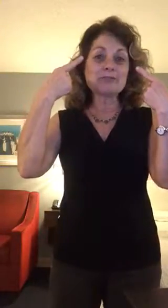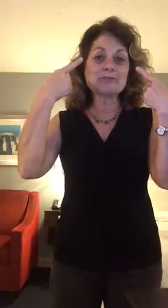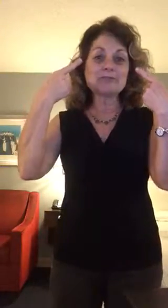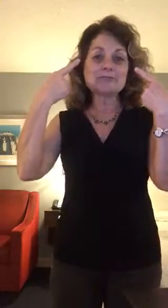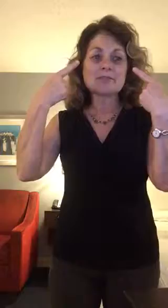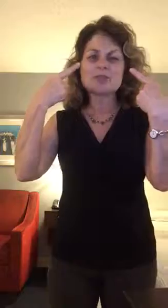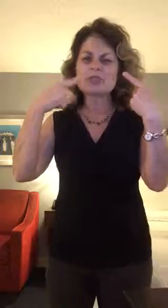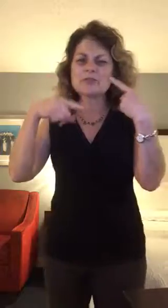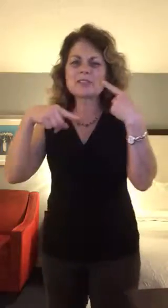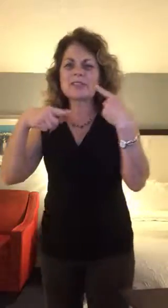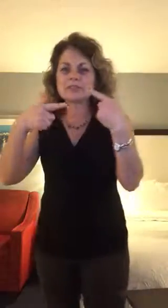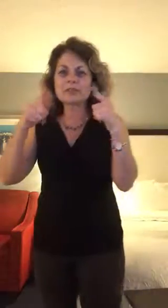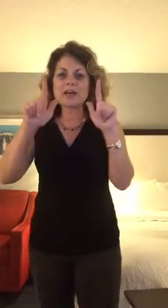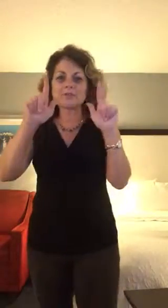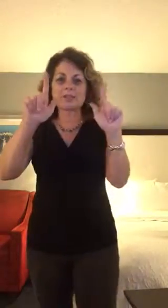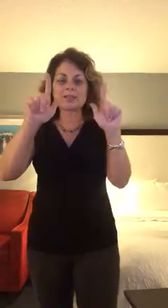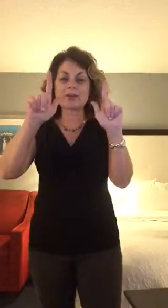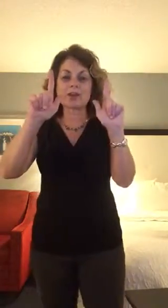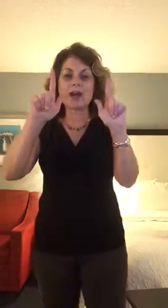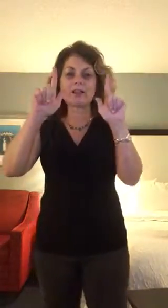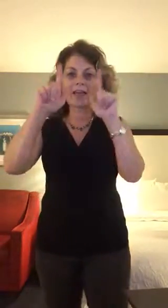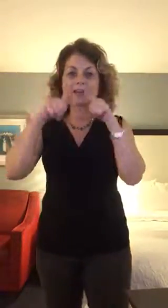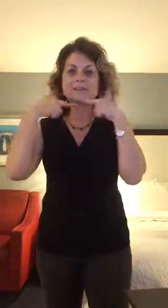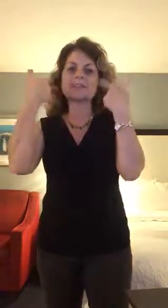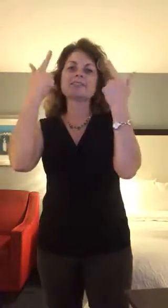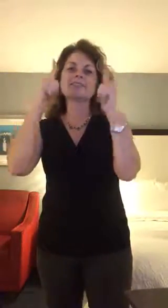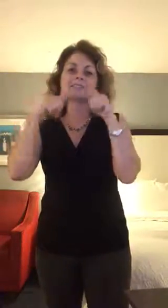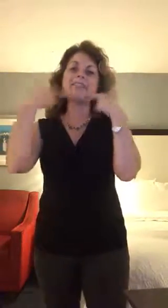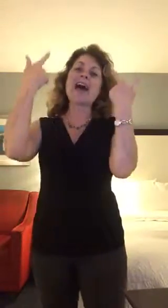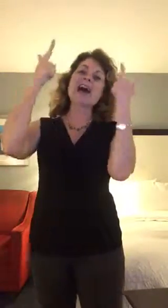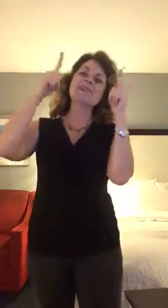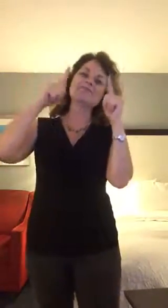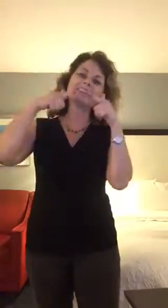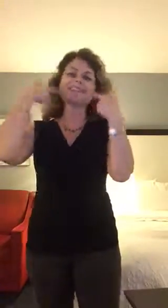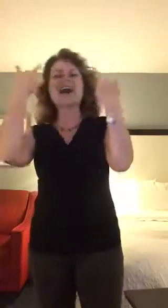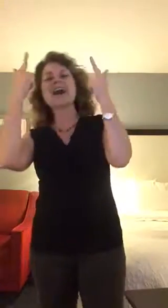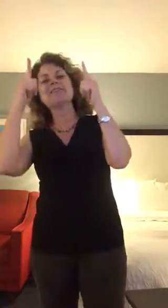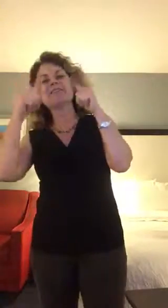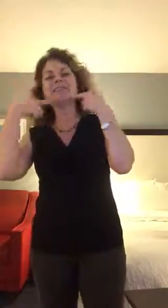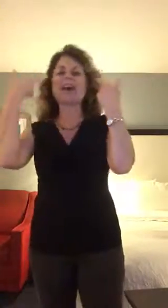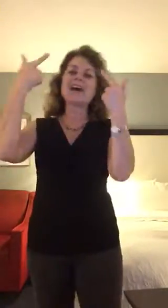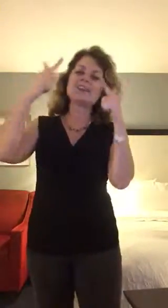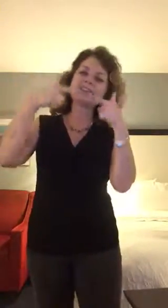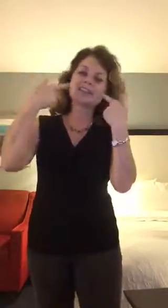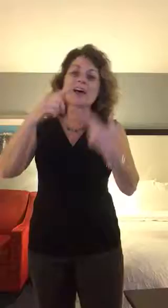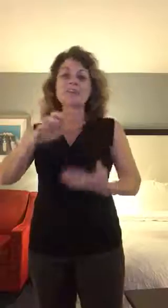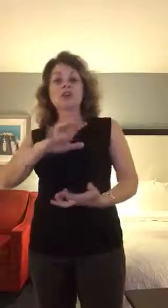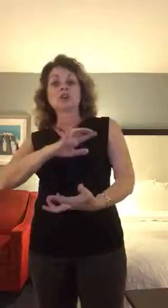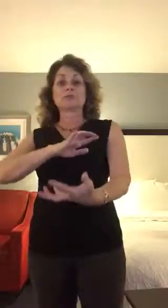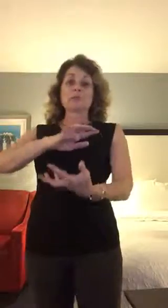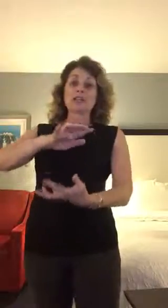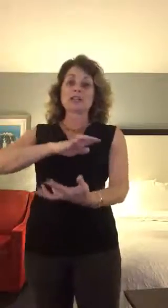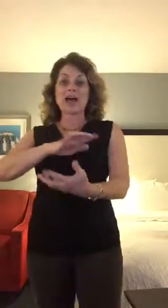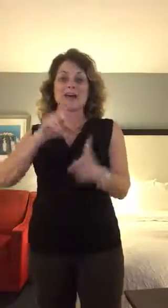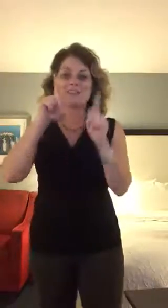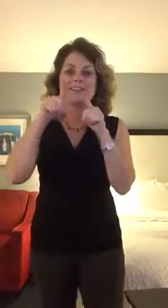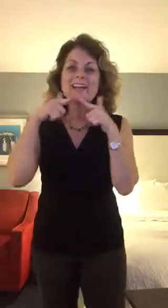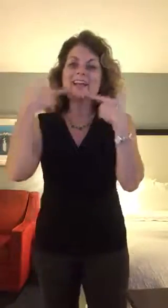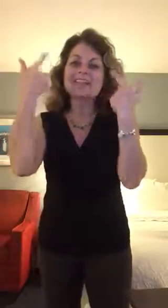Laugh. There's different signs for laugh. We're going to take our L hands and just laugh and laugh and laugh and laugh. It's belly laugh.